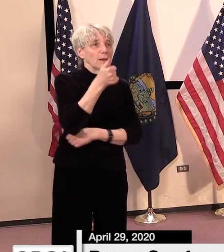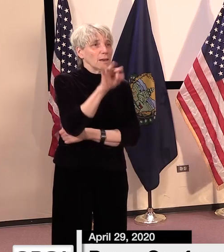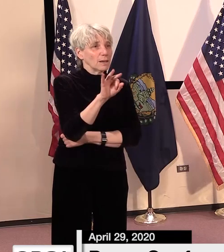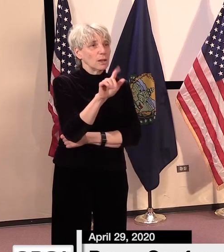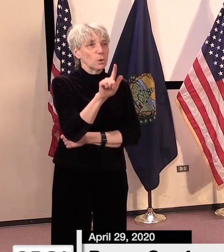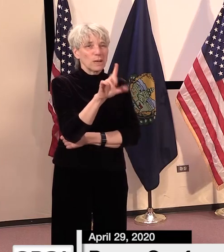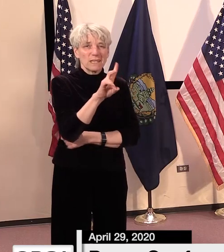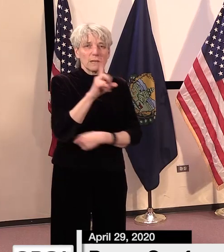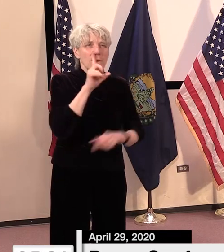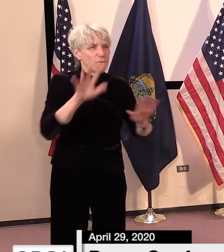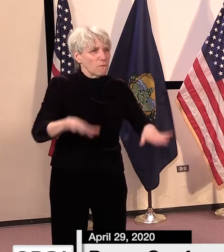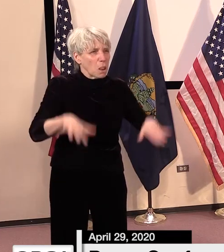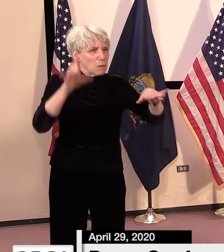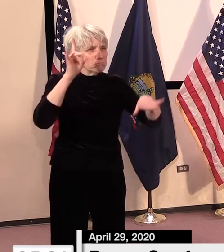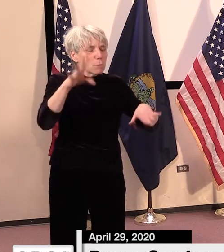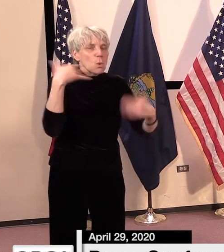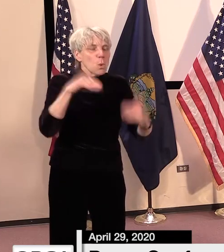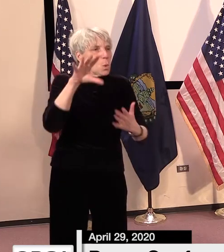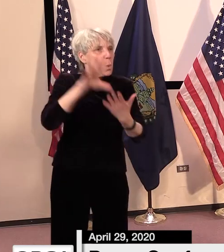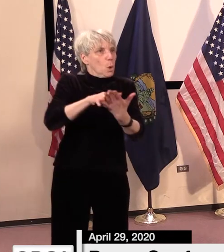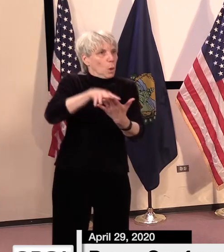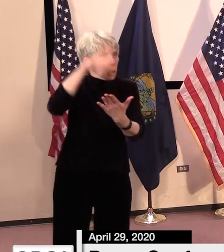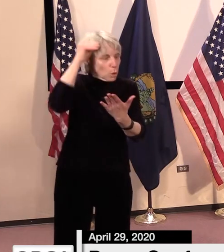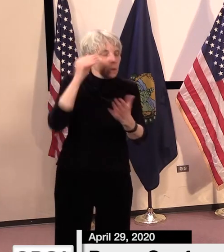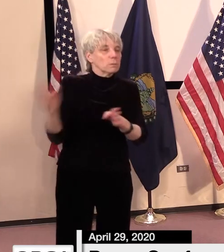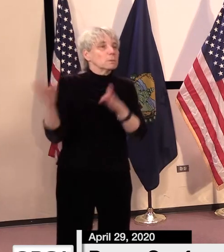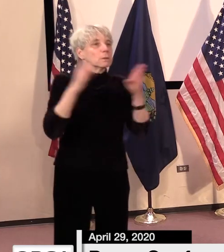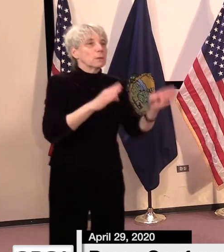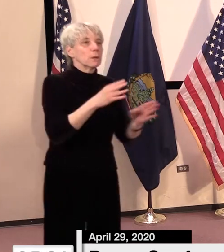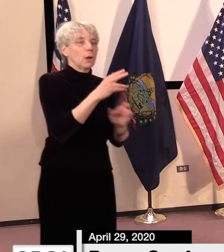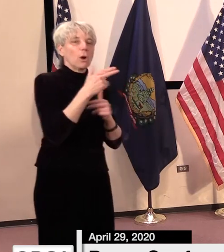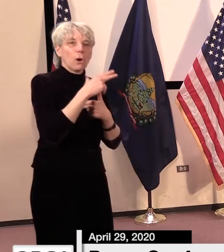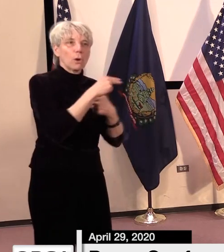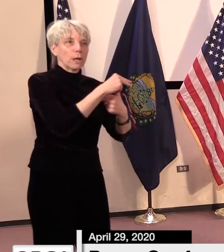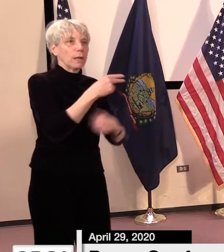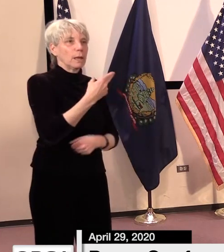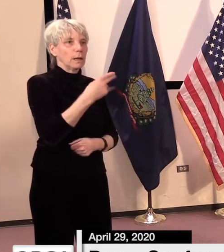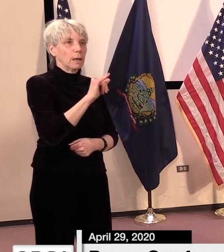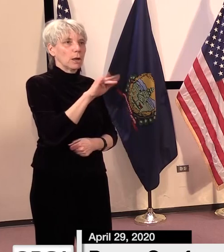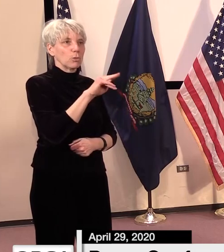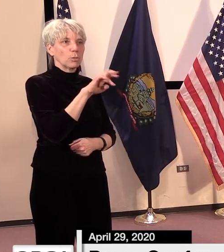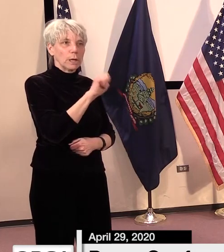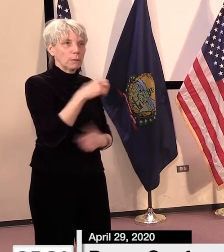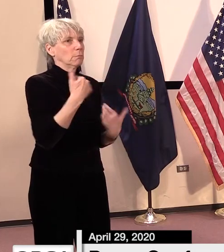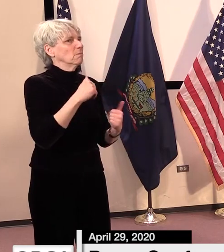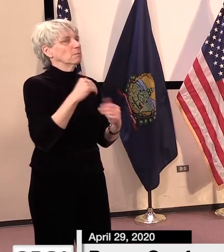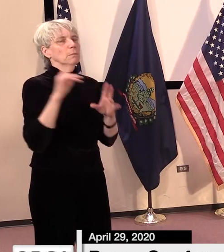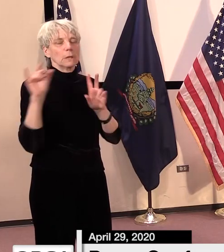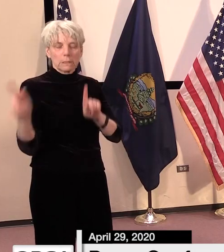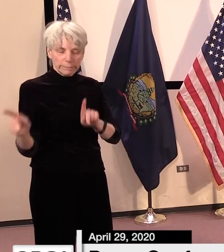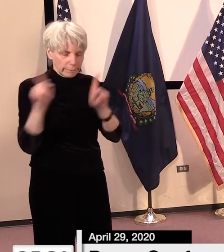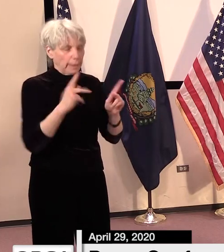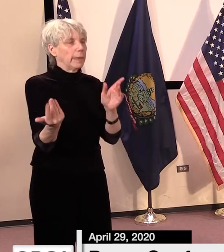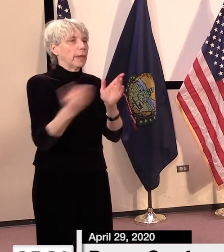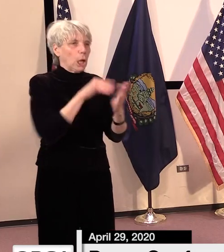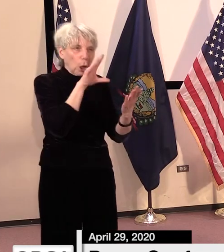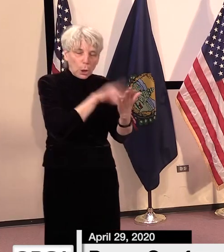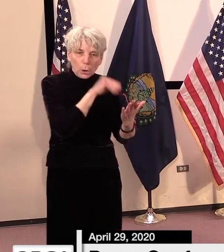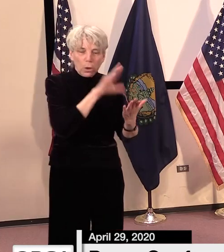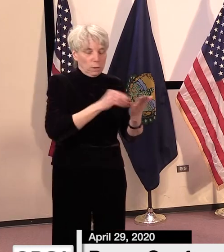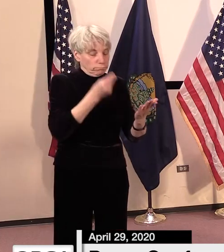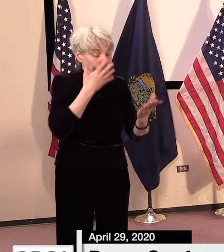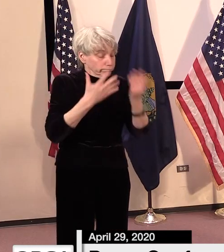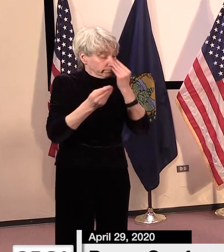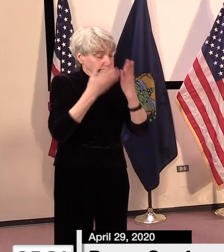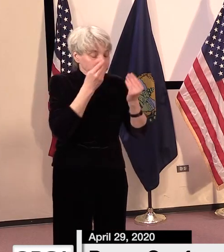know we learned a lot, and we prevented some flooding in the future as a result. It'll be no different here. And you have to just